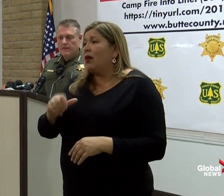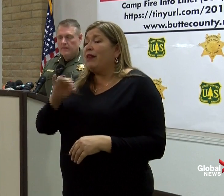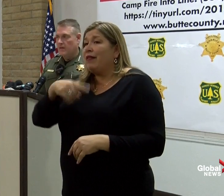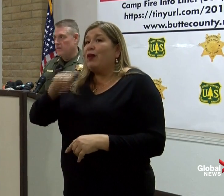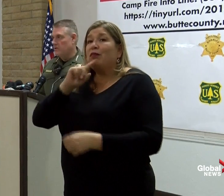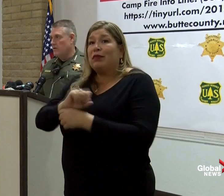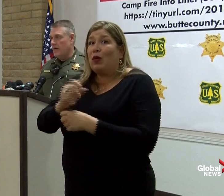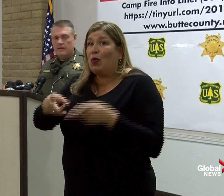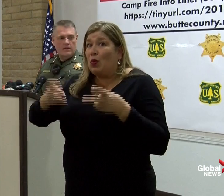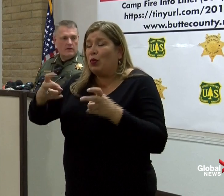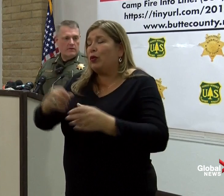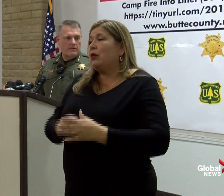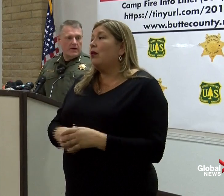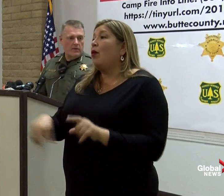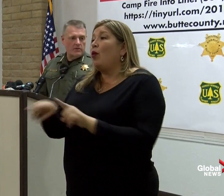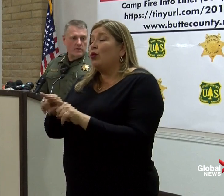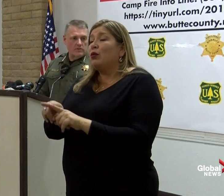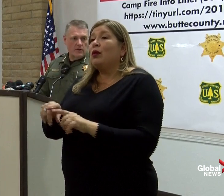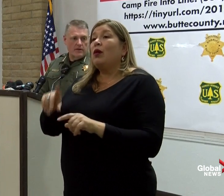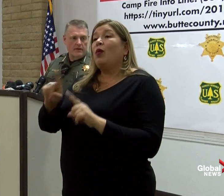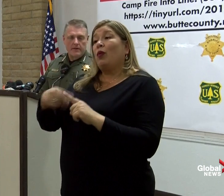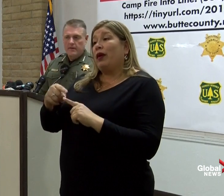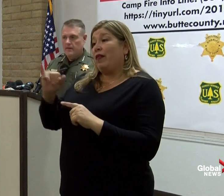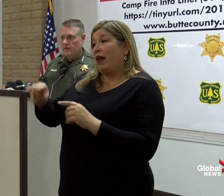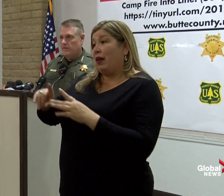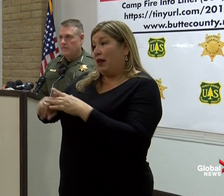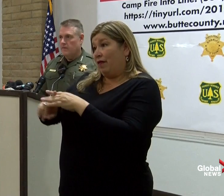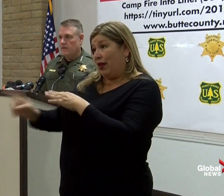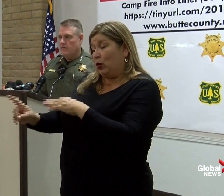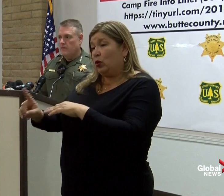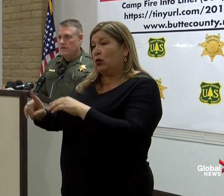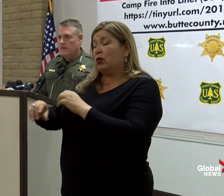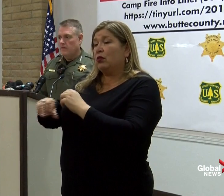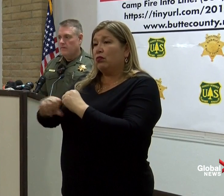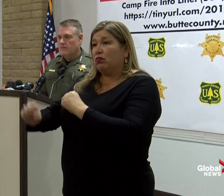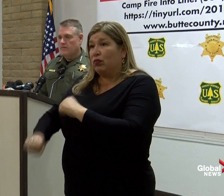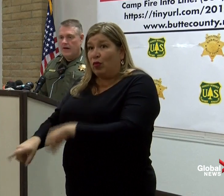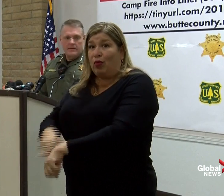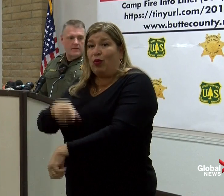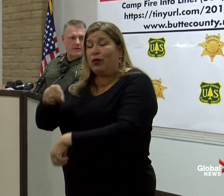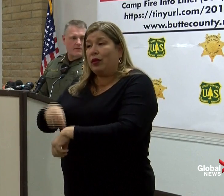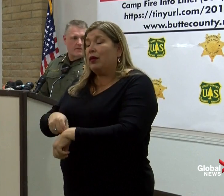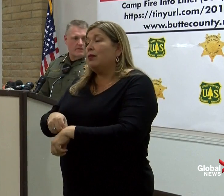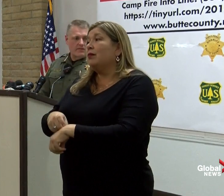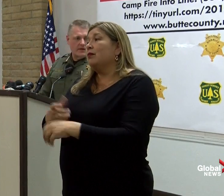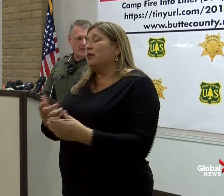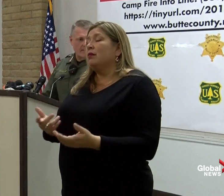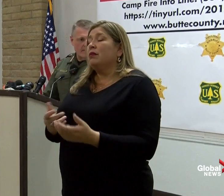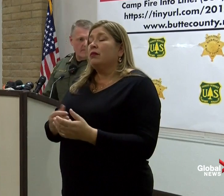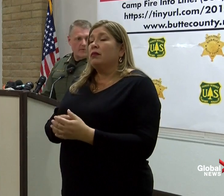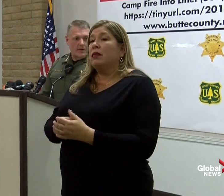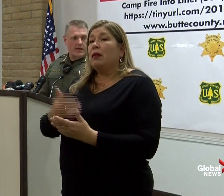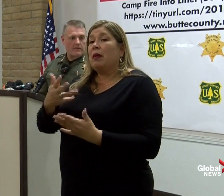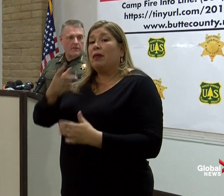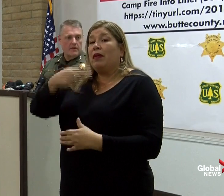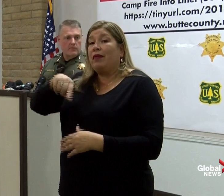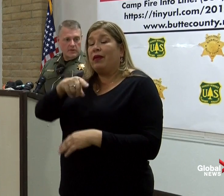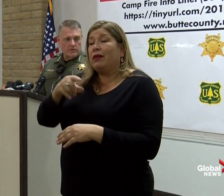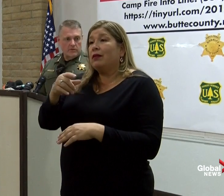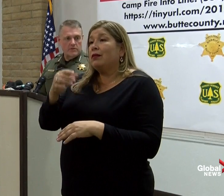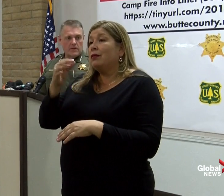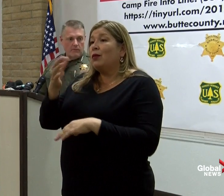looting. In addition to that, the longer the evacuation goes on, the fact that they may be running